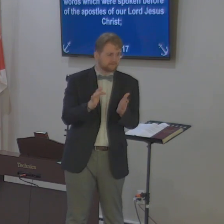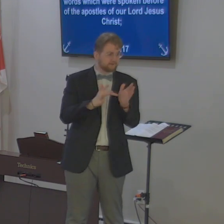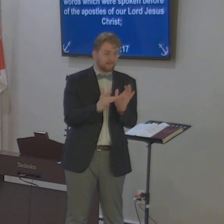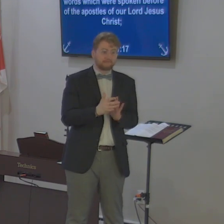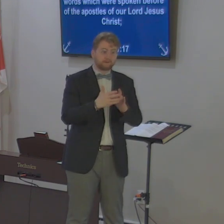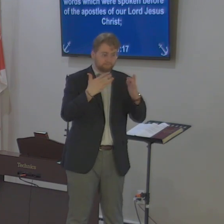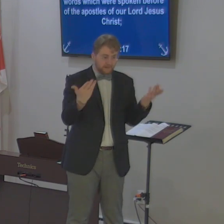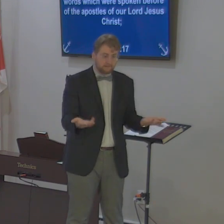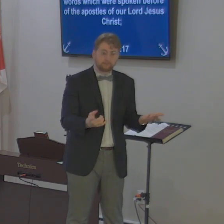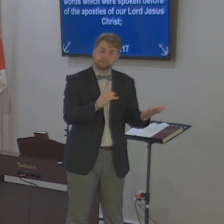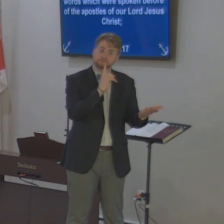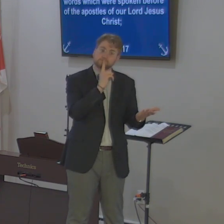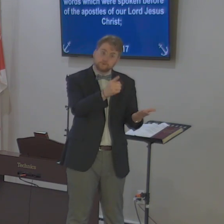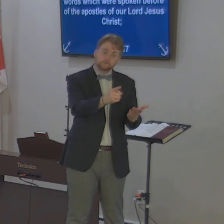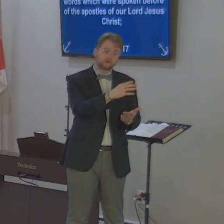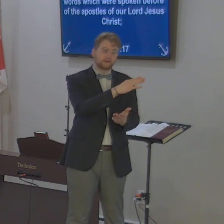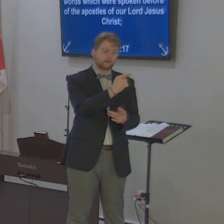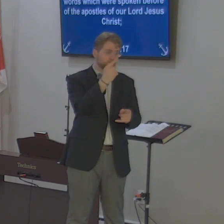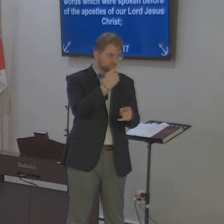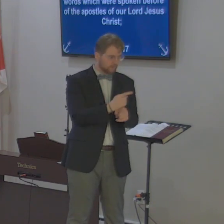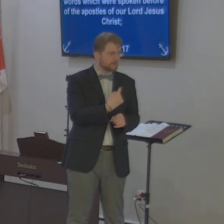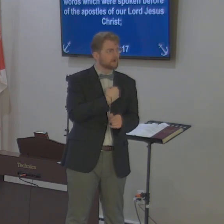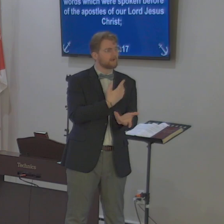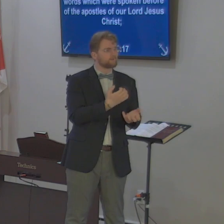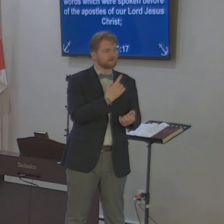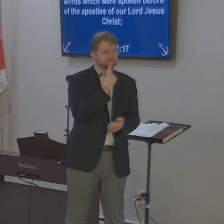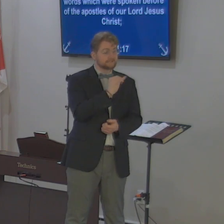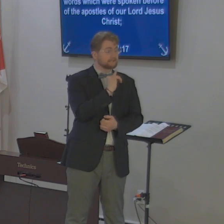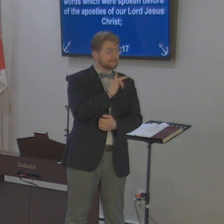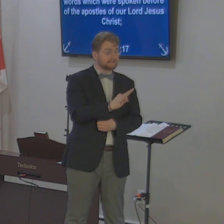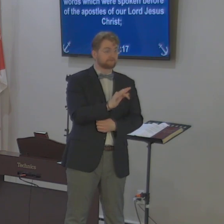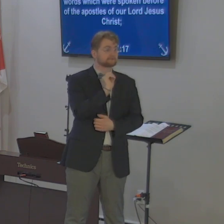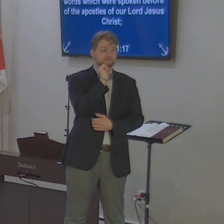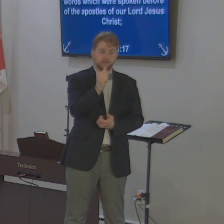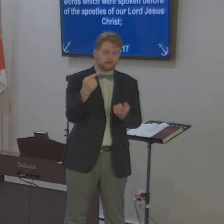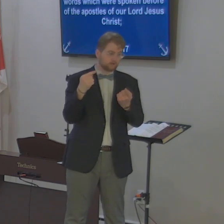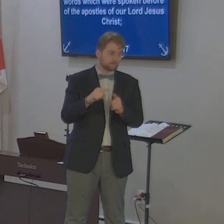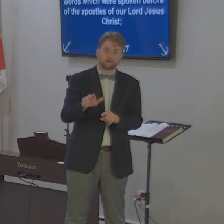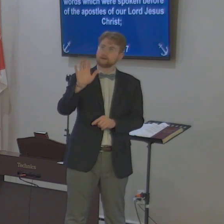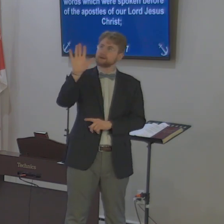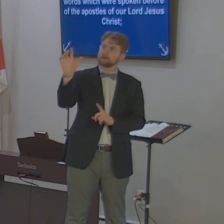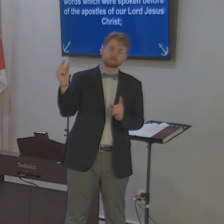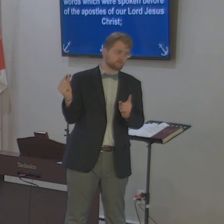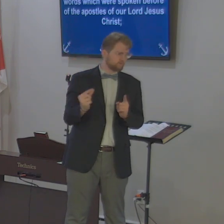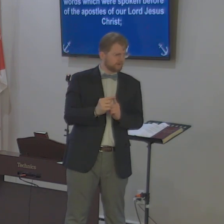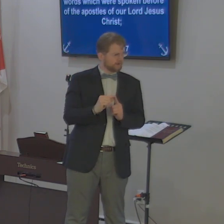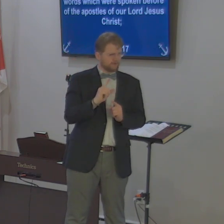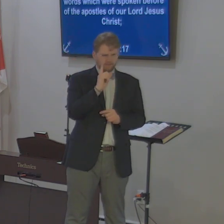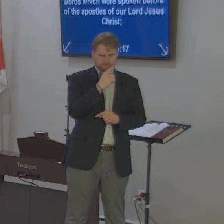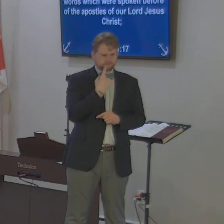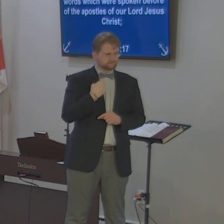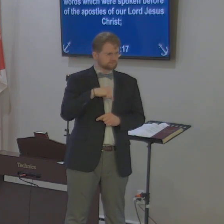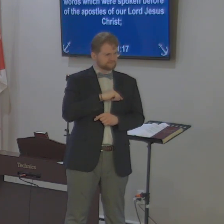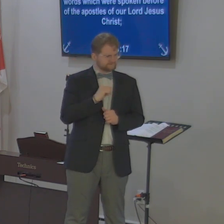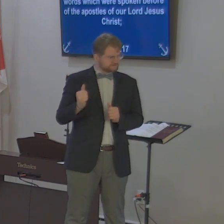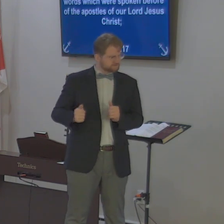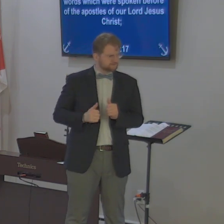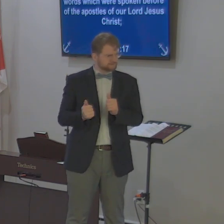true and right. And I just want to say, if it's not according to his word, then who are we